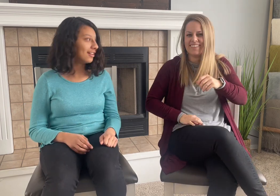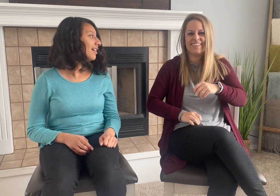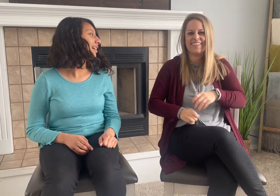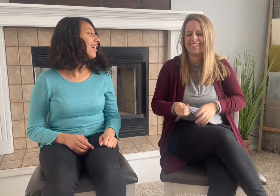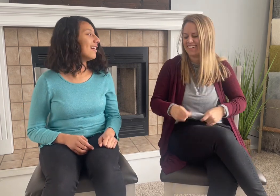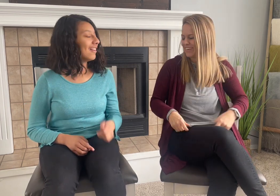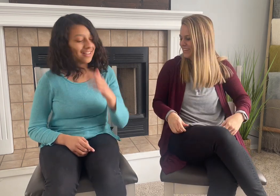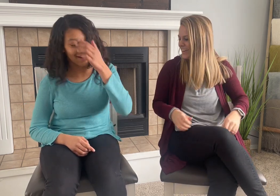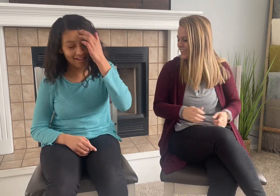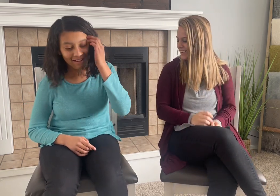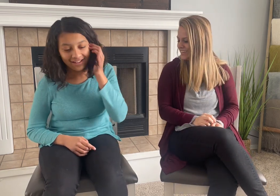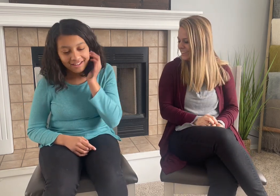All right.